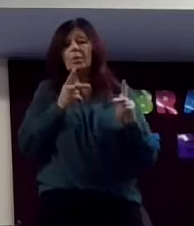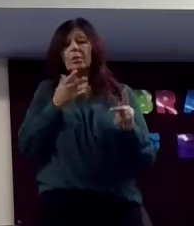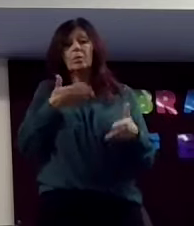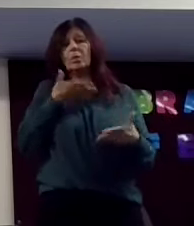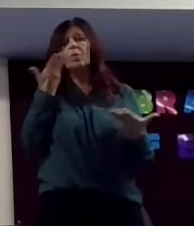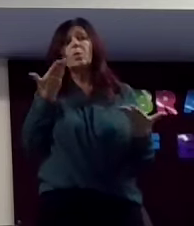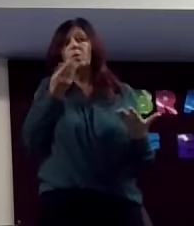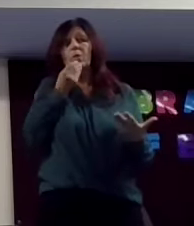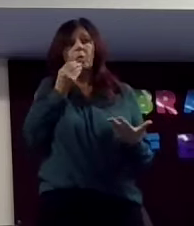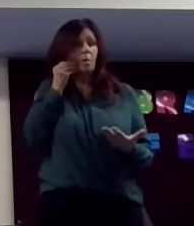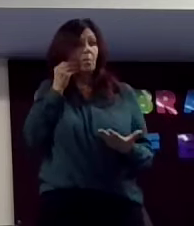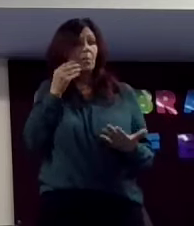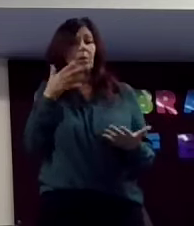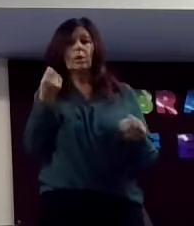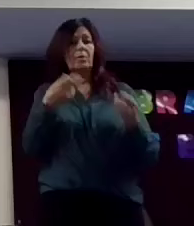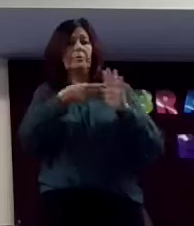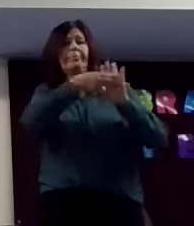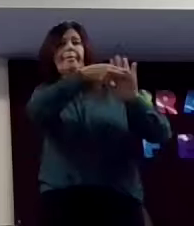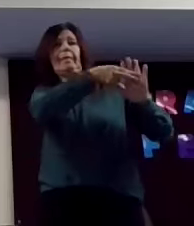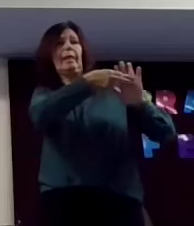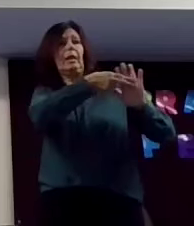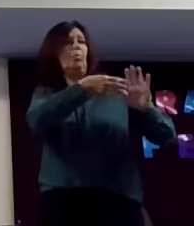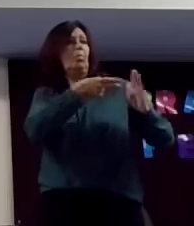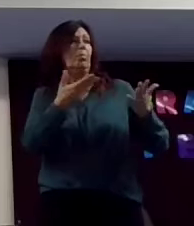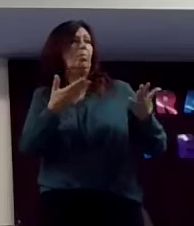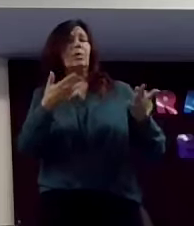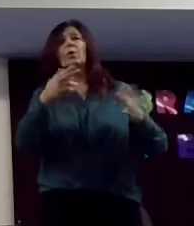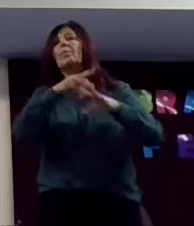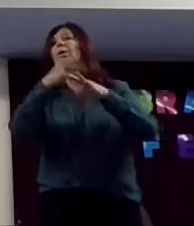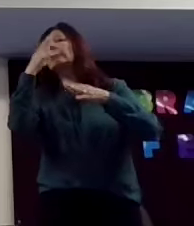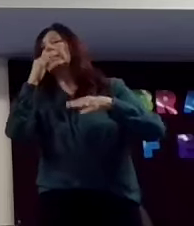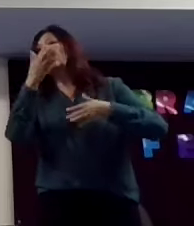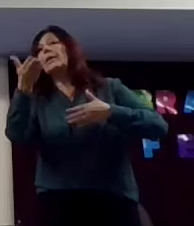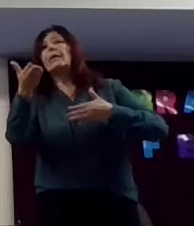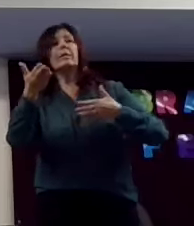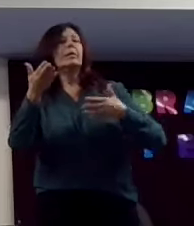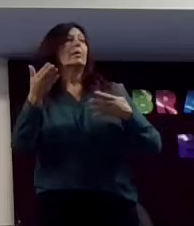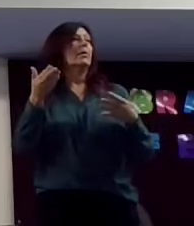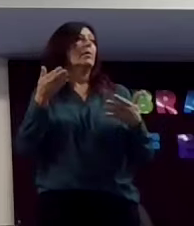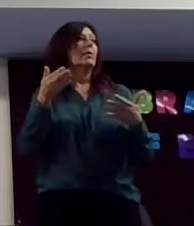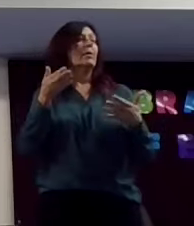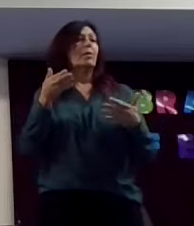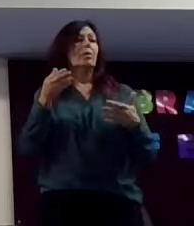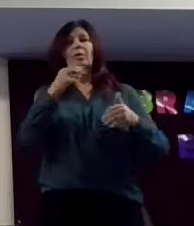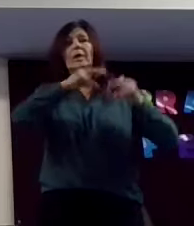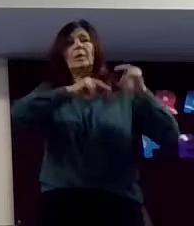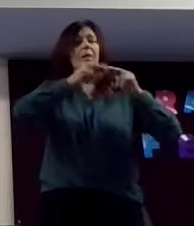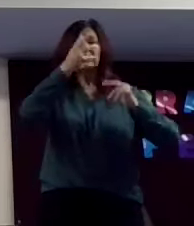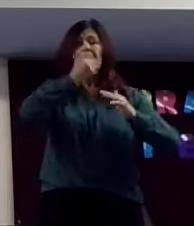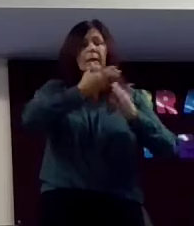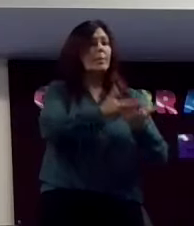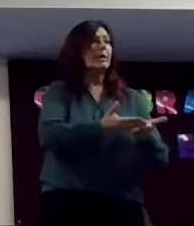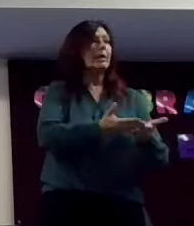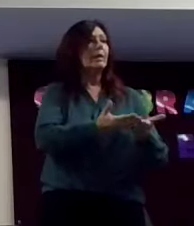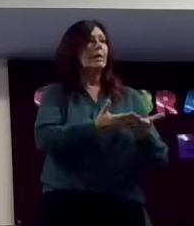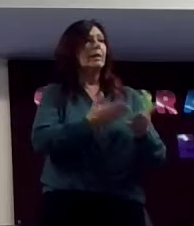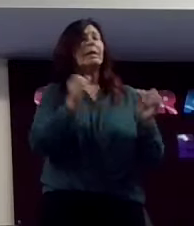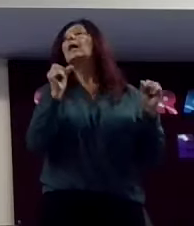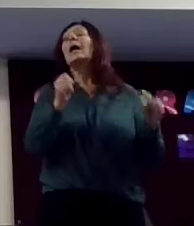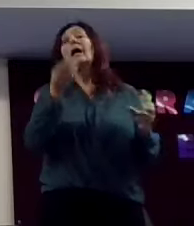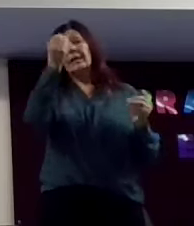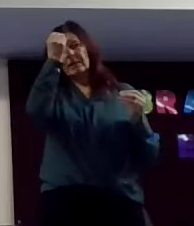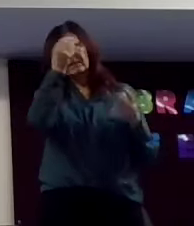not whatever type of you want to get you somehow in the park. Yep. Sleeping or in your building. Yeah. So I can tell